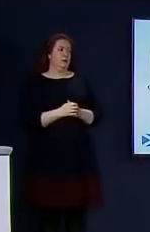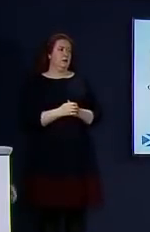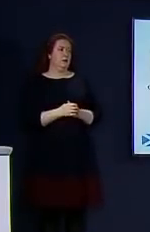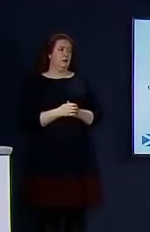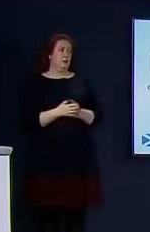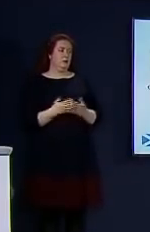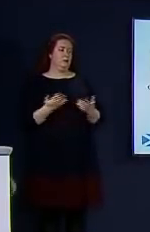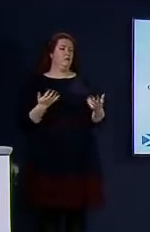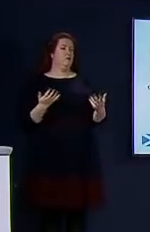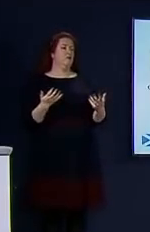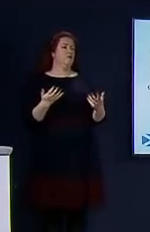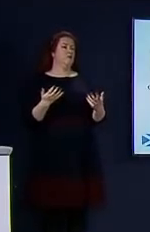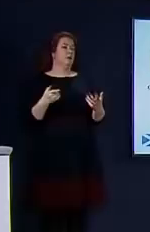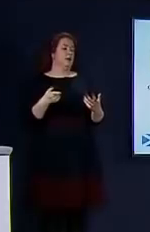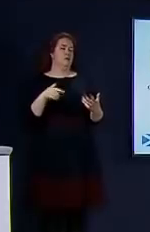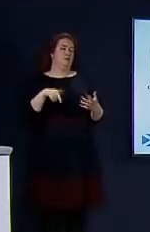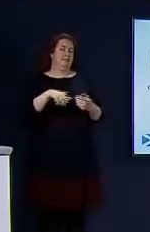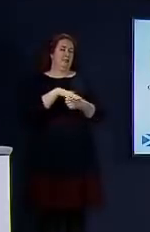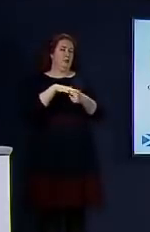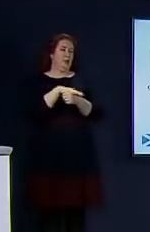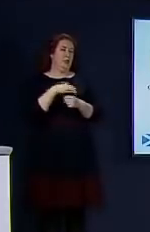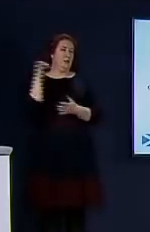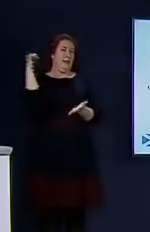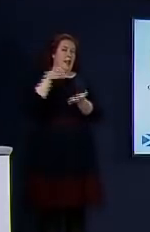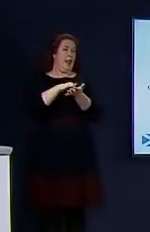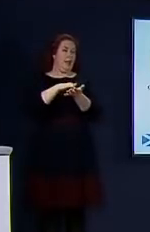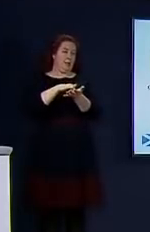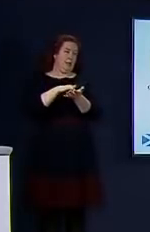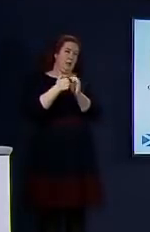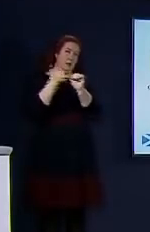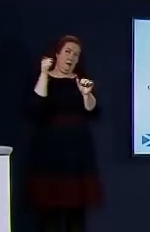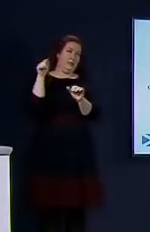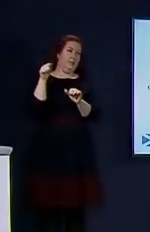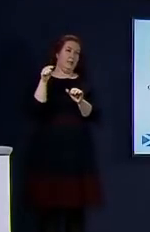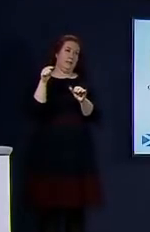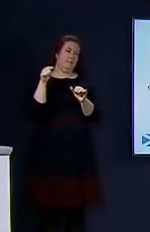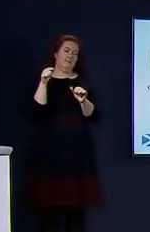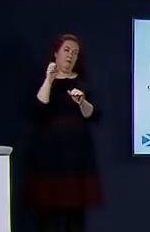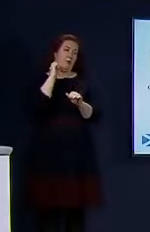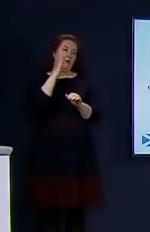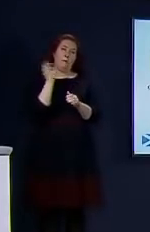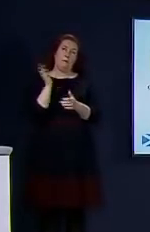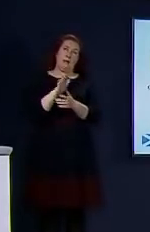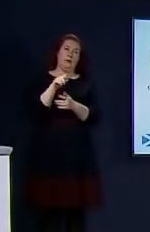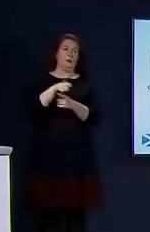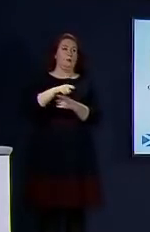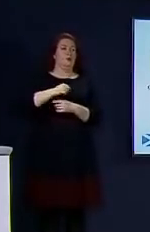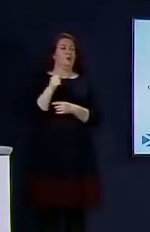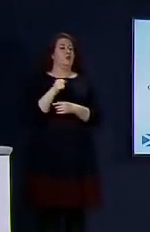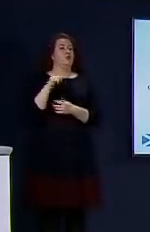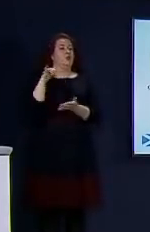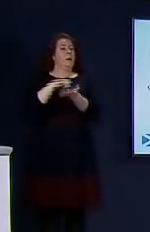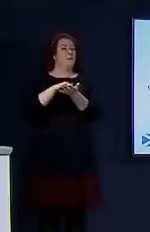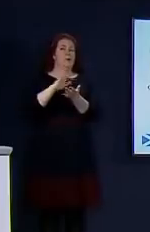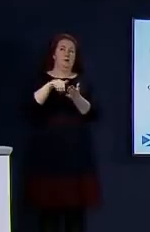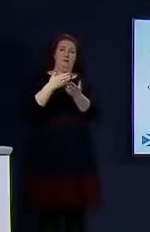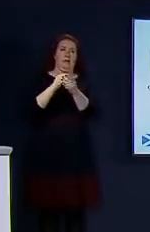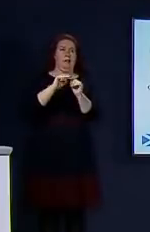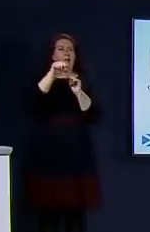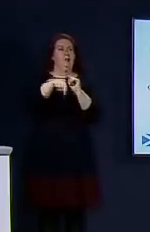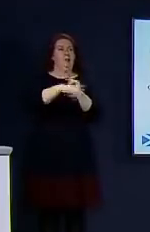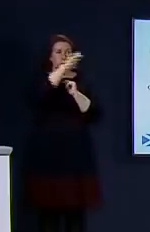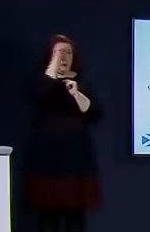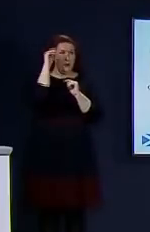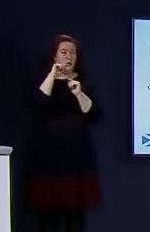And in a situation where airlines are not coming back to some Scottish airports before the end of the summer, what you've announced